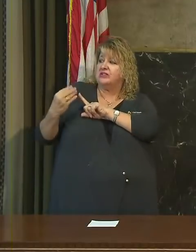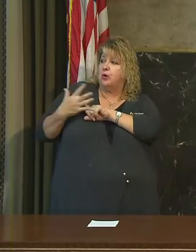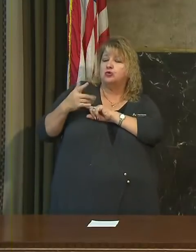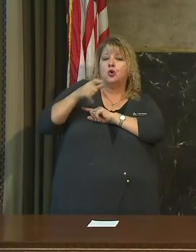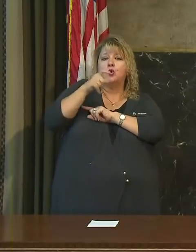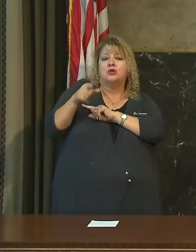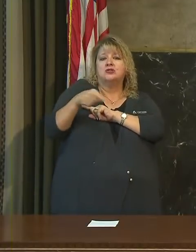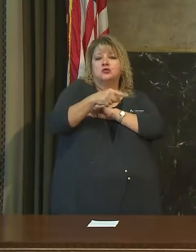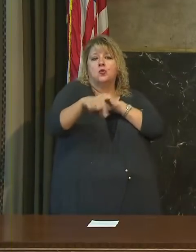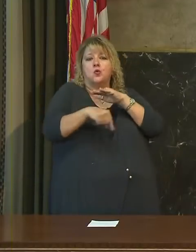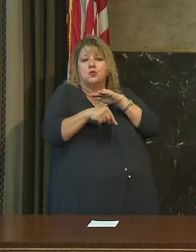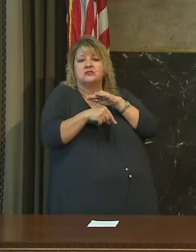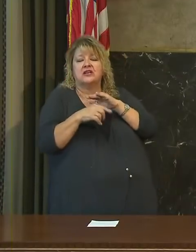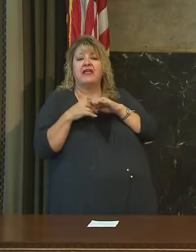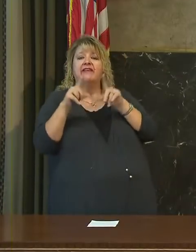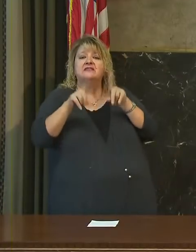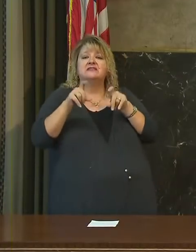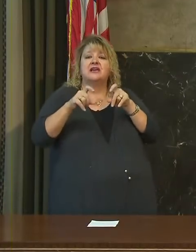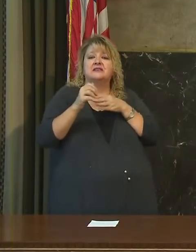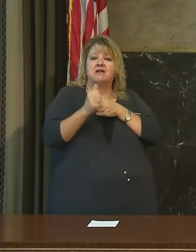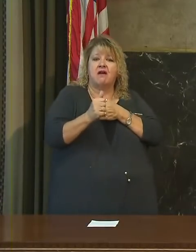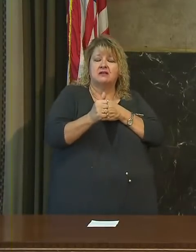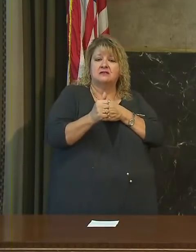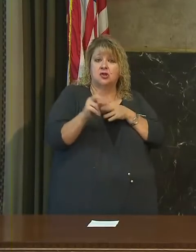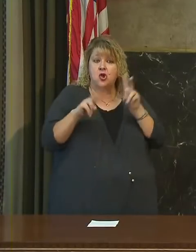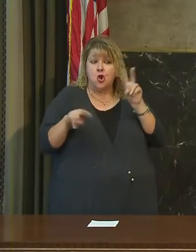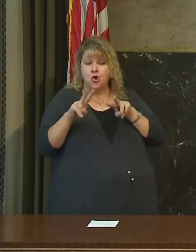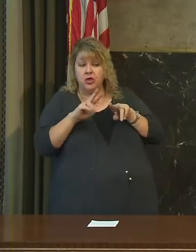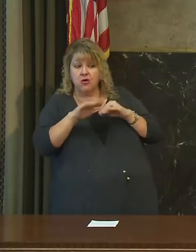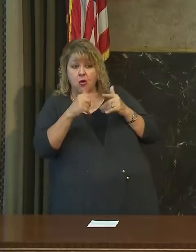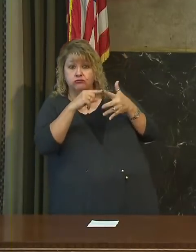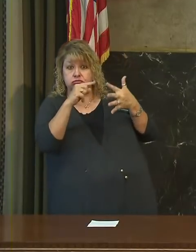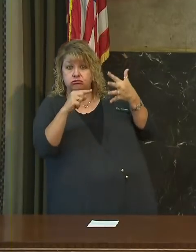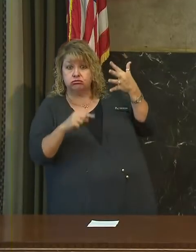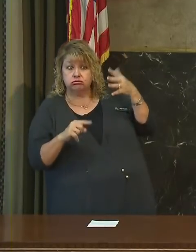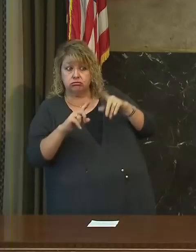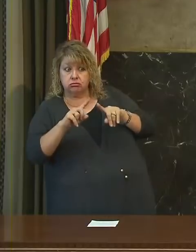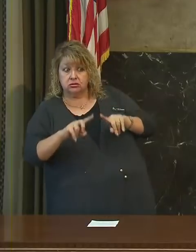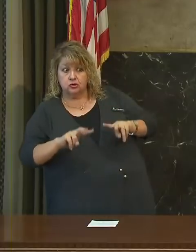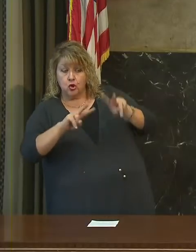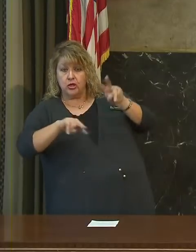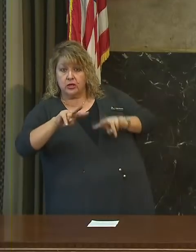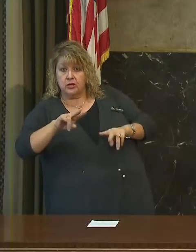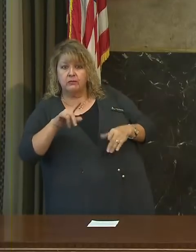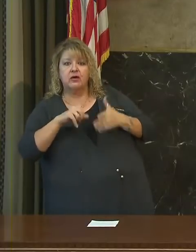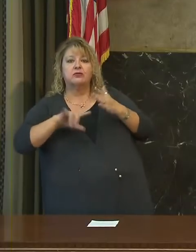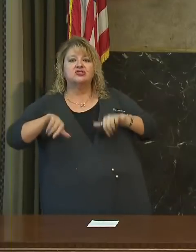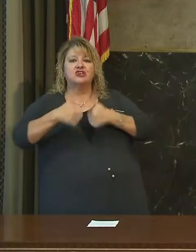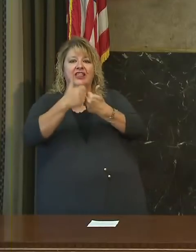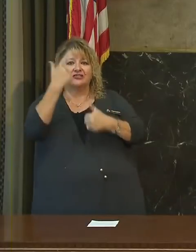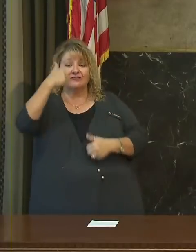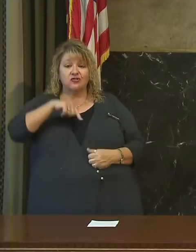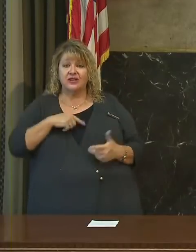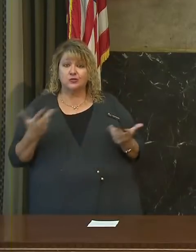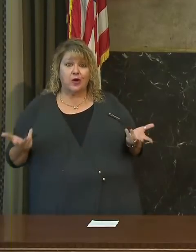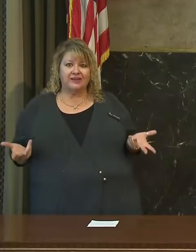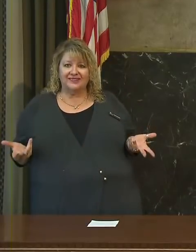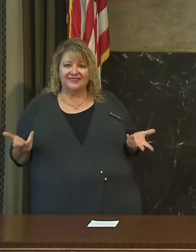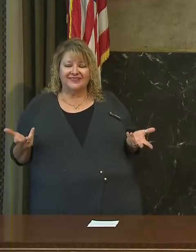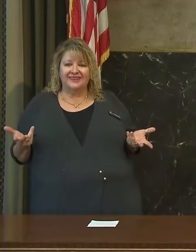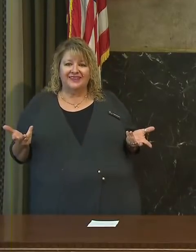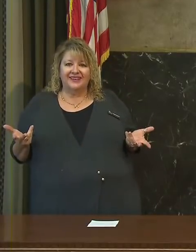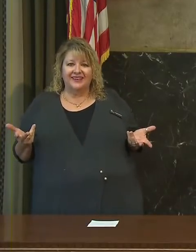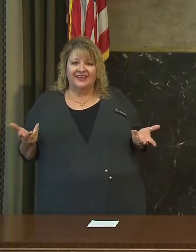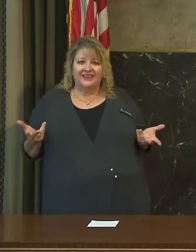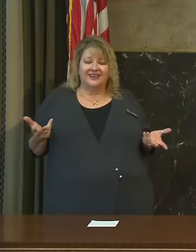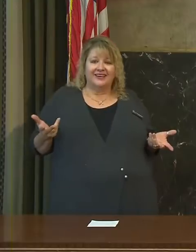then, the testing guidance. They're looking at all of that, but I think what's challenging for us in Louisiana is we